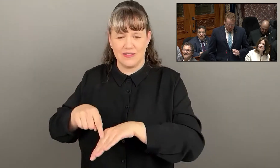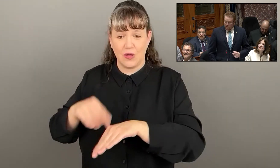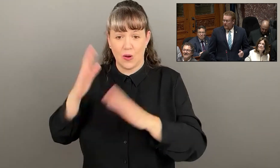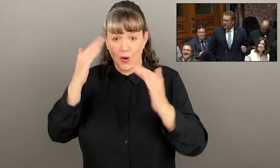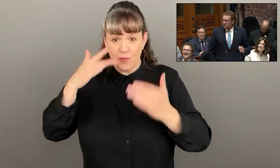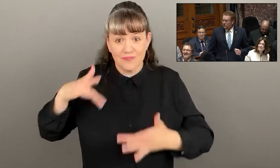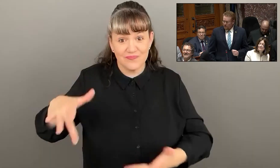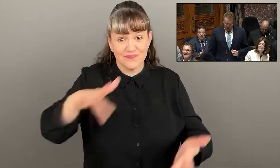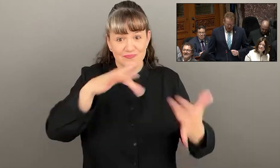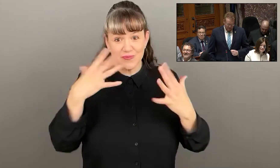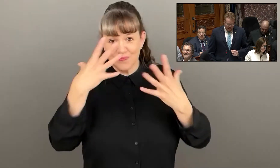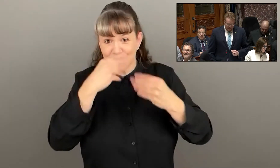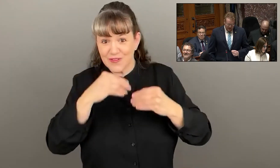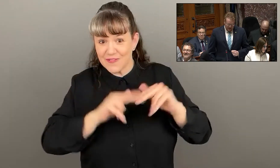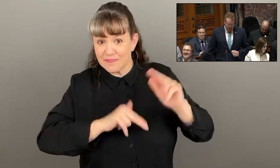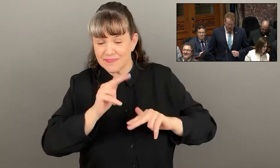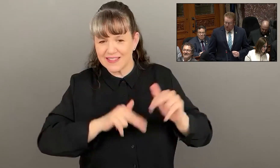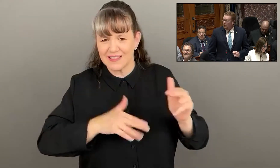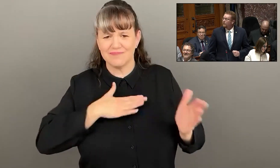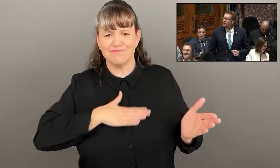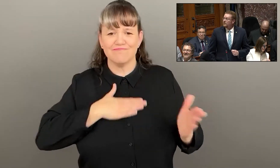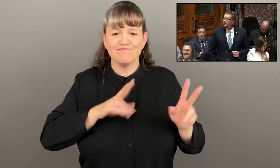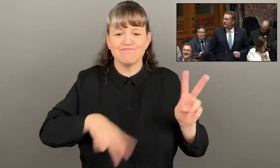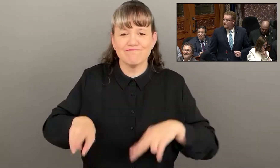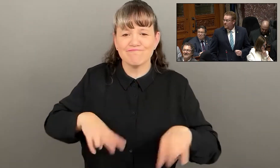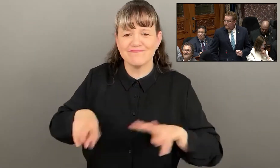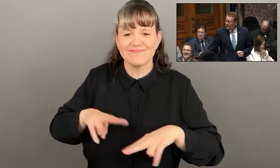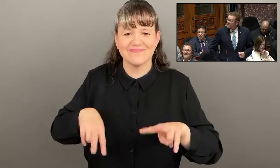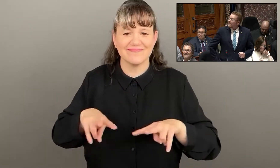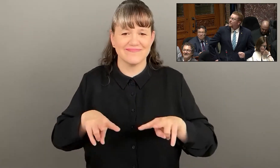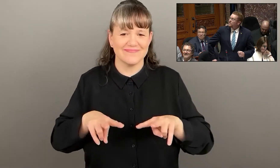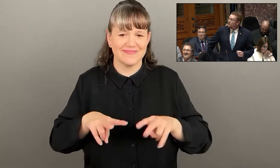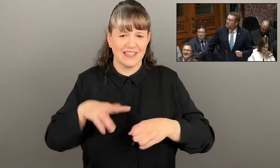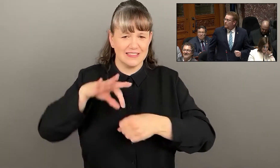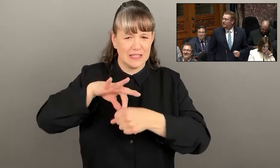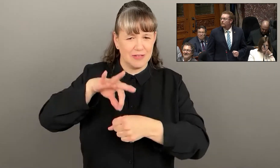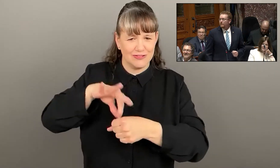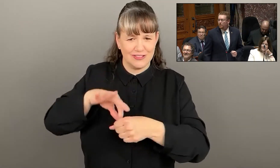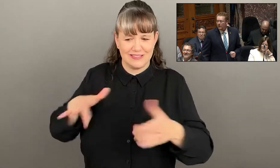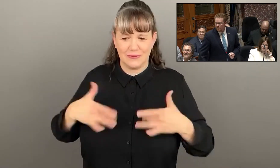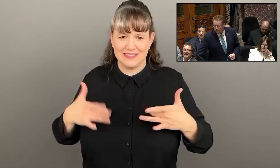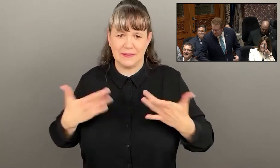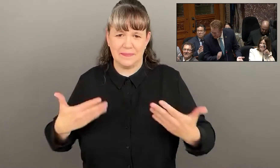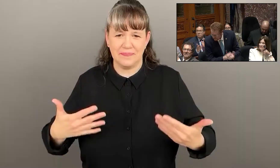their future as it certainly shaped mine many years ago. Please let this House make